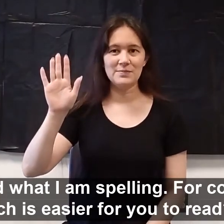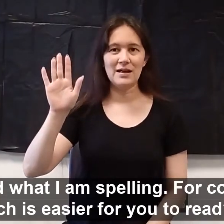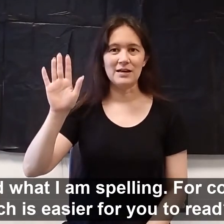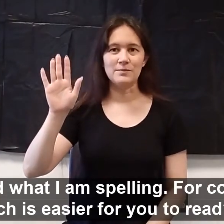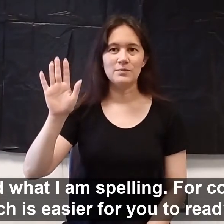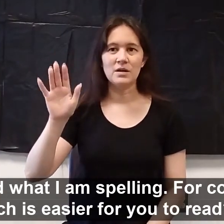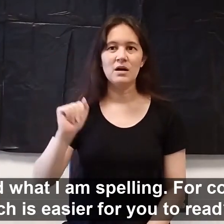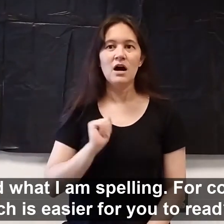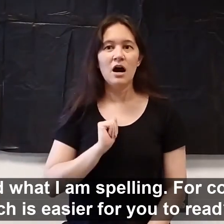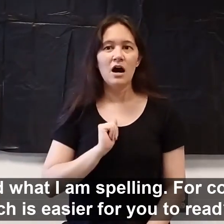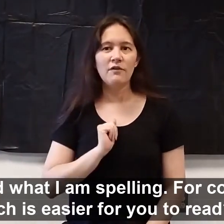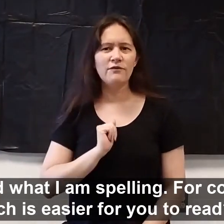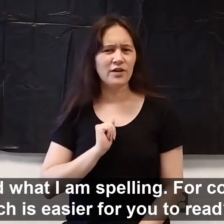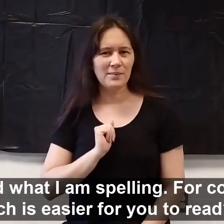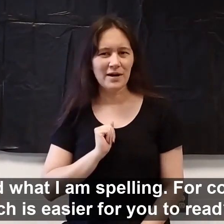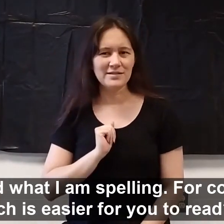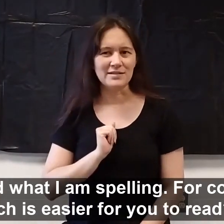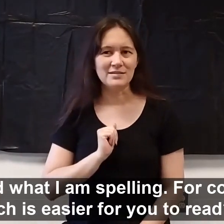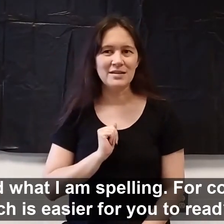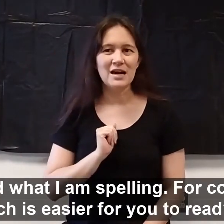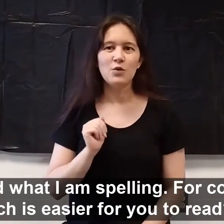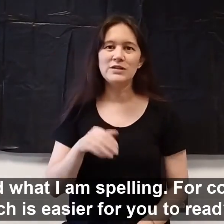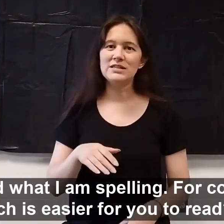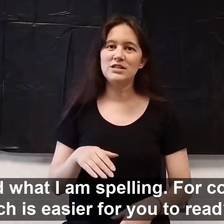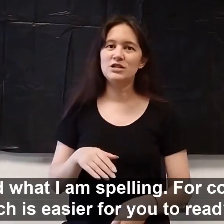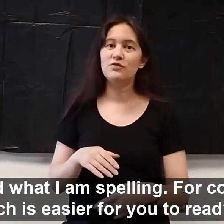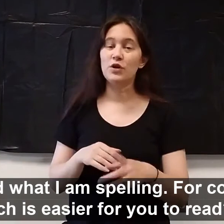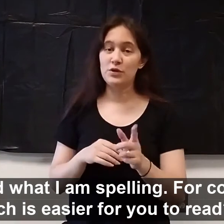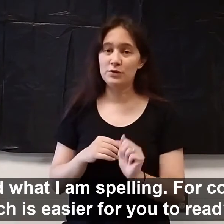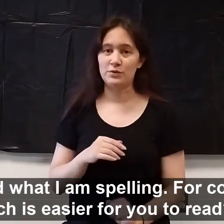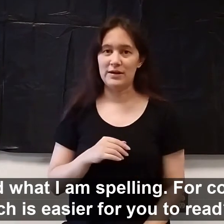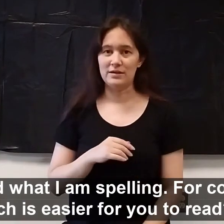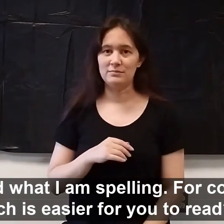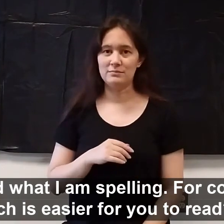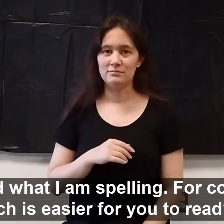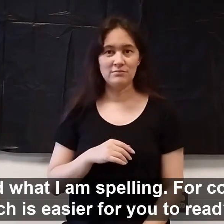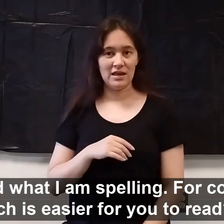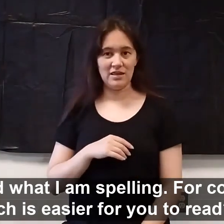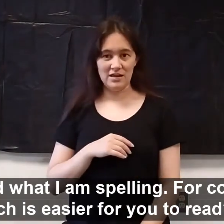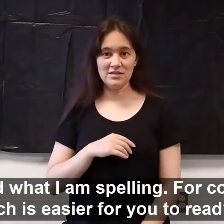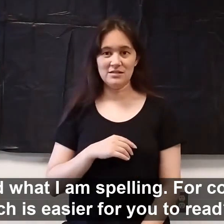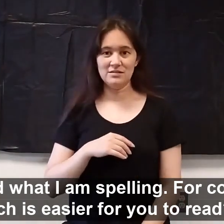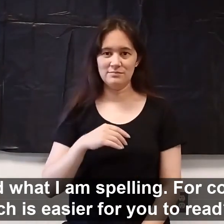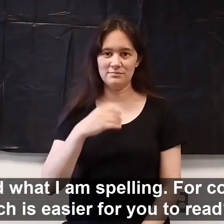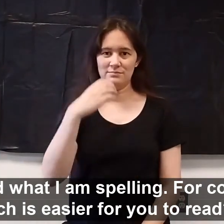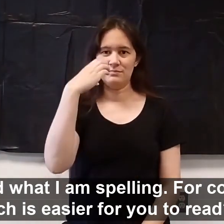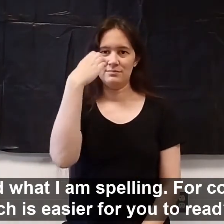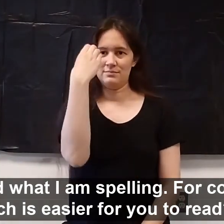spelling. For comparison, which is easier for you to read? This